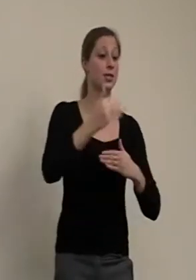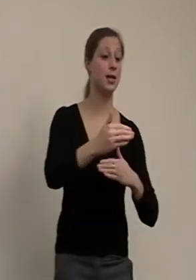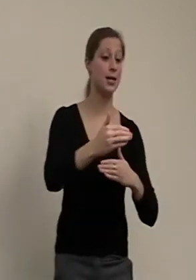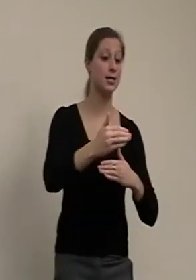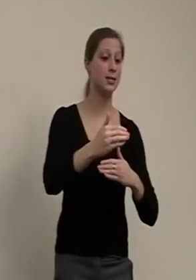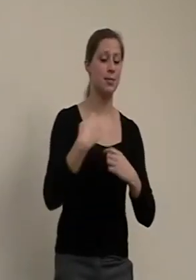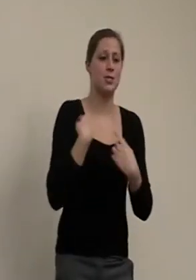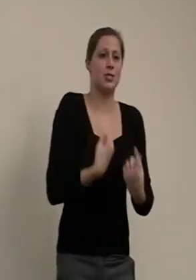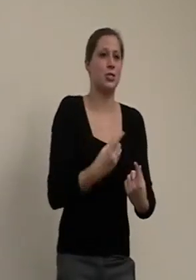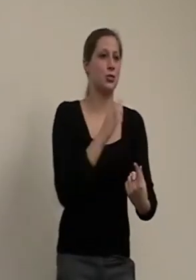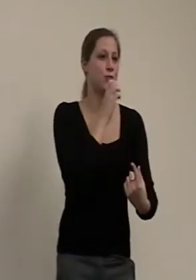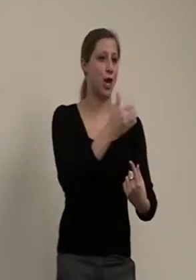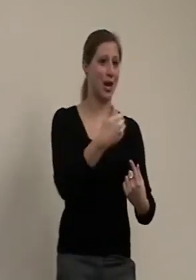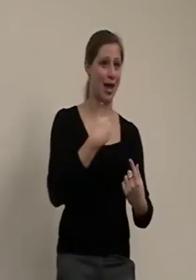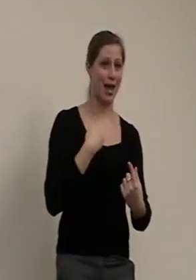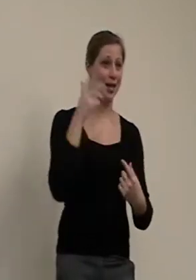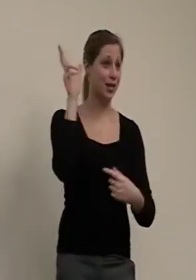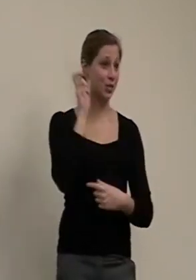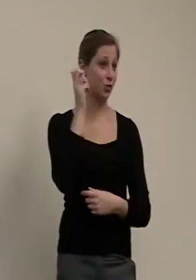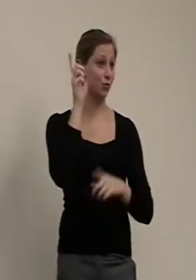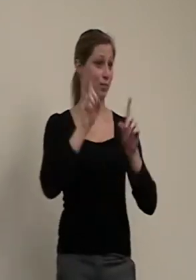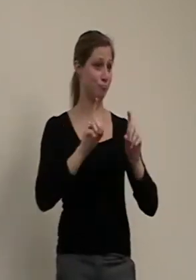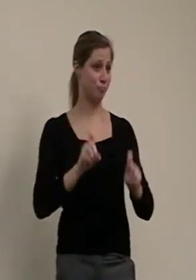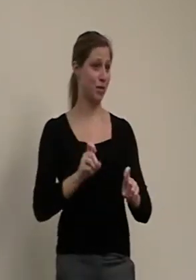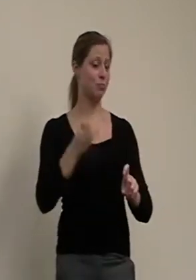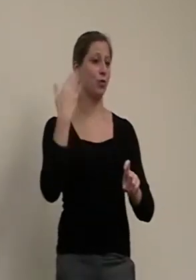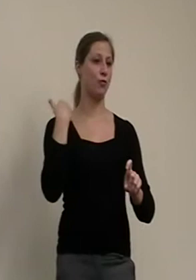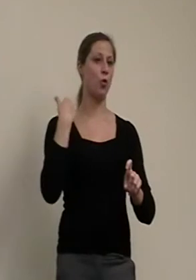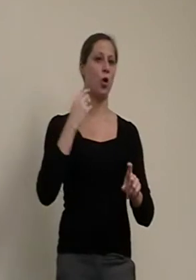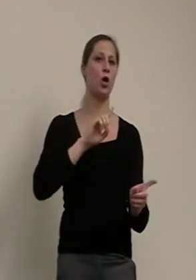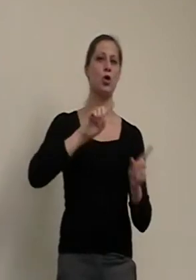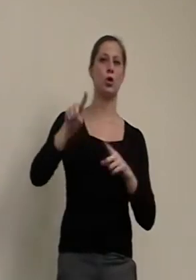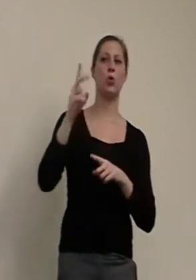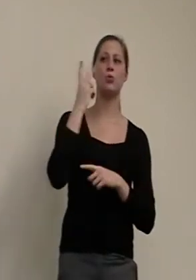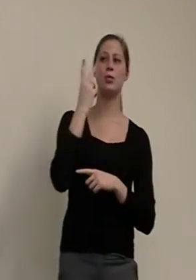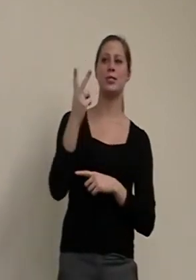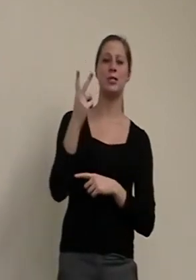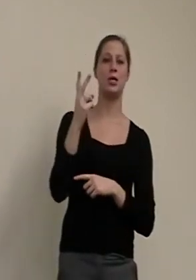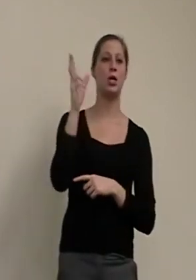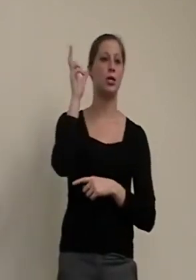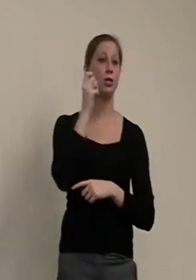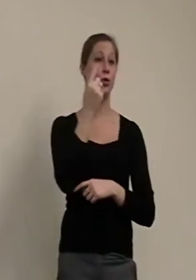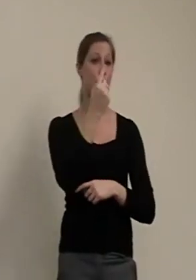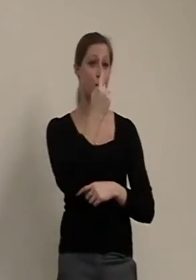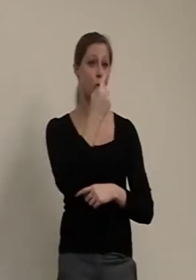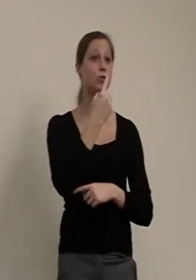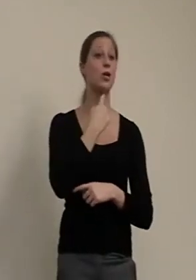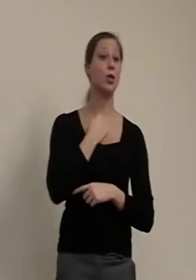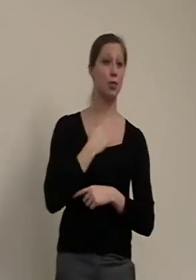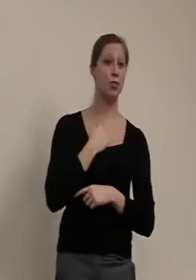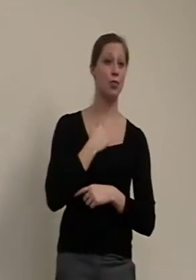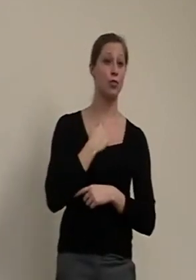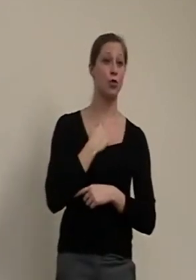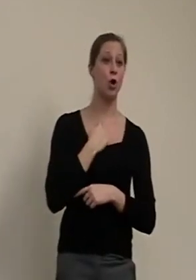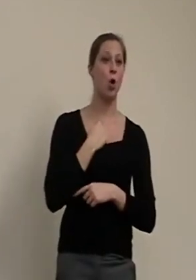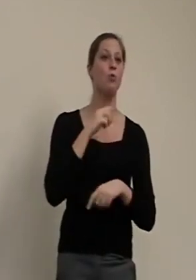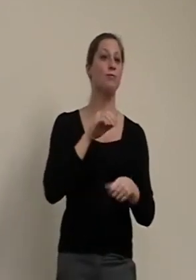before, would be to go see an ear, nose, and throat physician before we can fit you with hearing aids. So I would need to get a medical